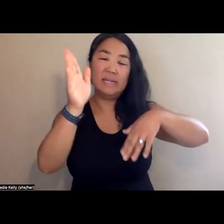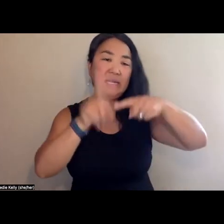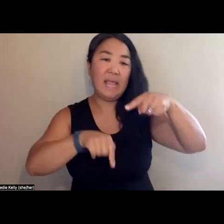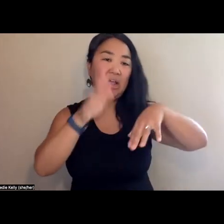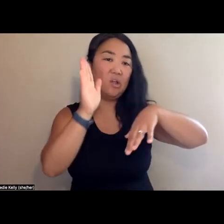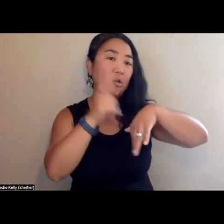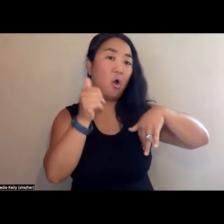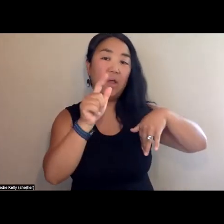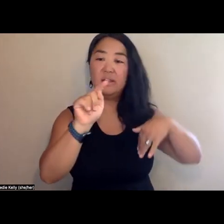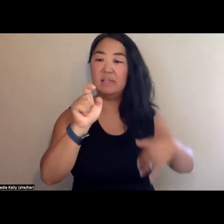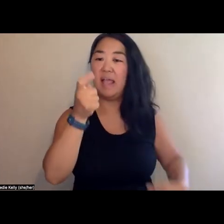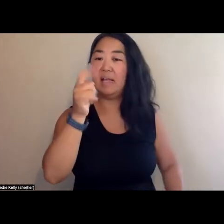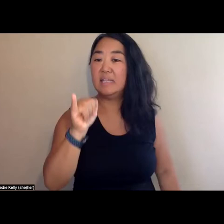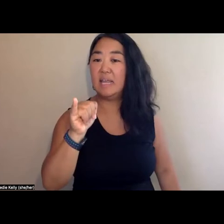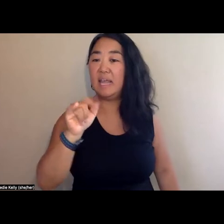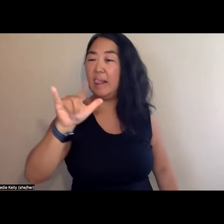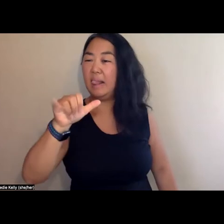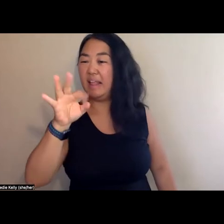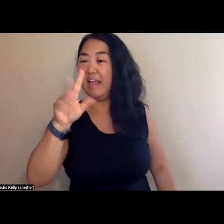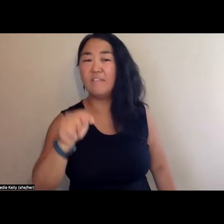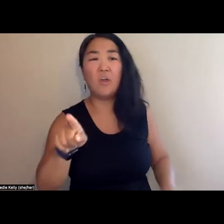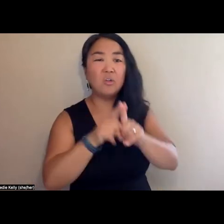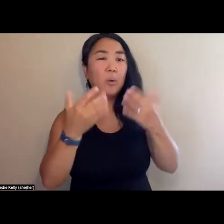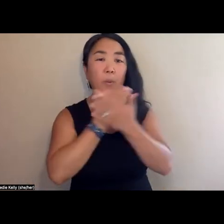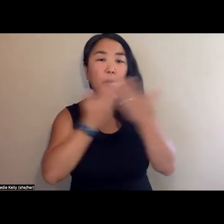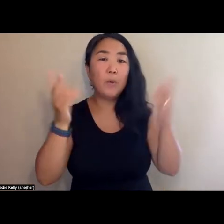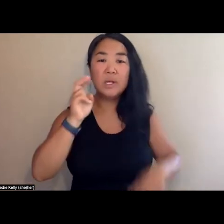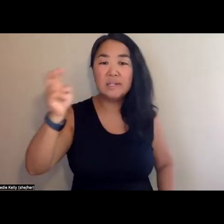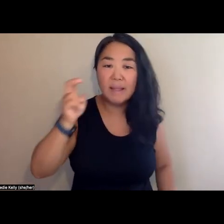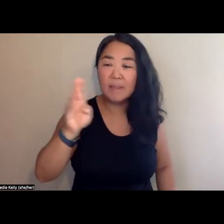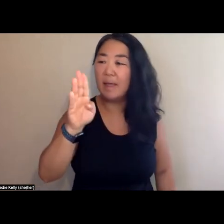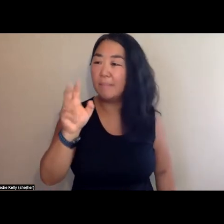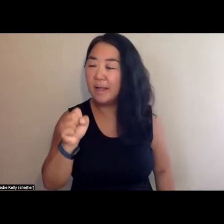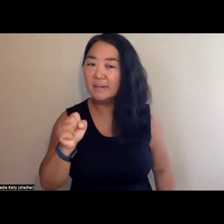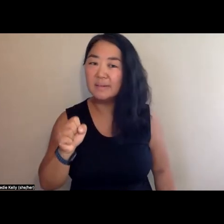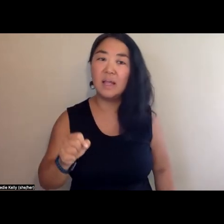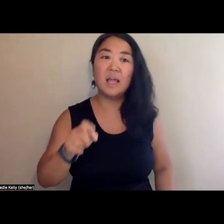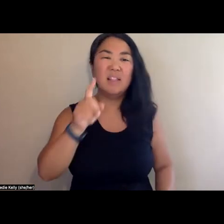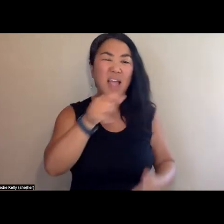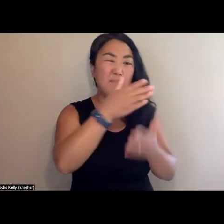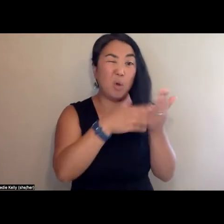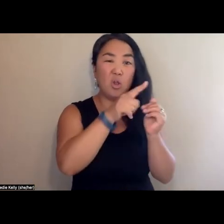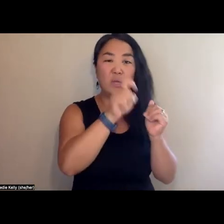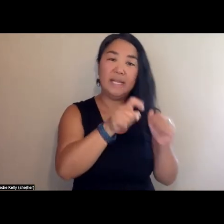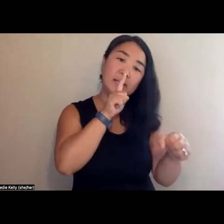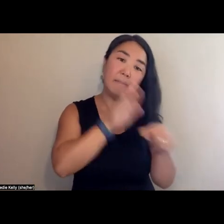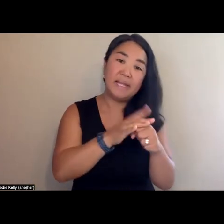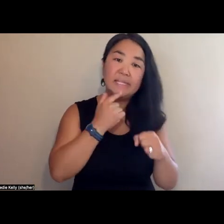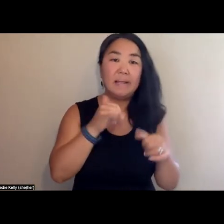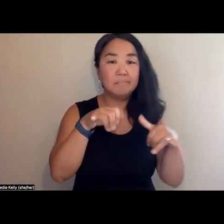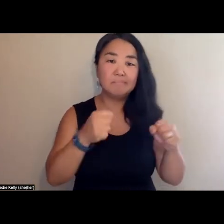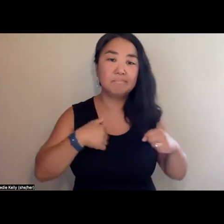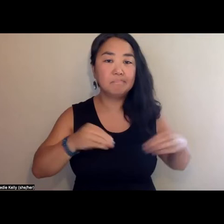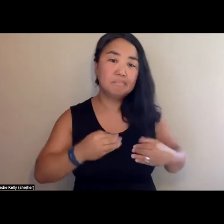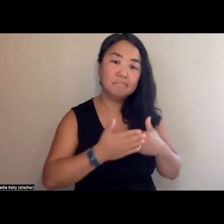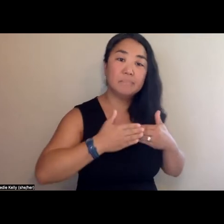Lyft, and there's no regional rail or train or bus. Those are the parts you have to kind of commit to. But for the most part, everywhere we're on the edge of the